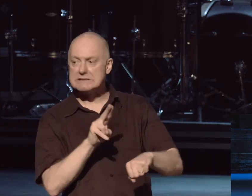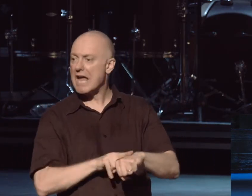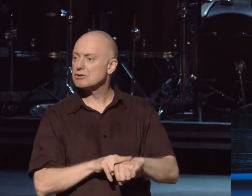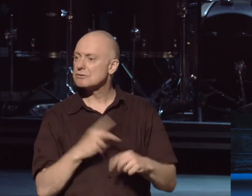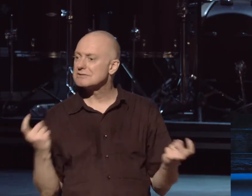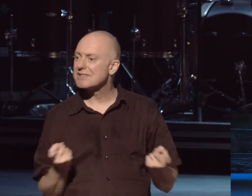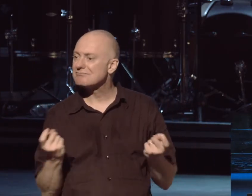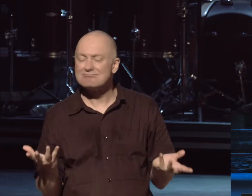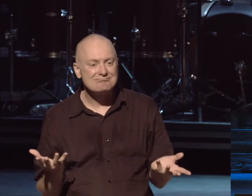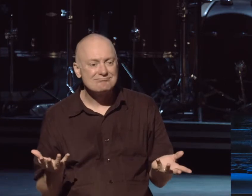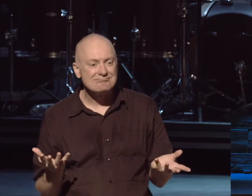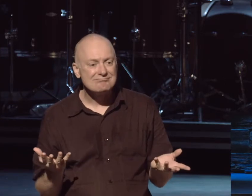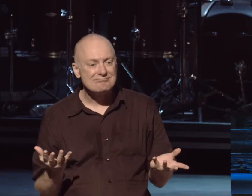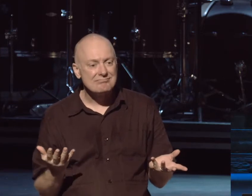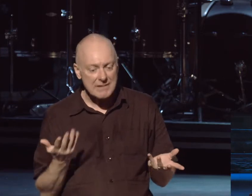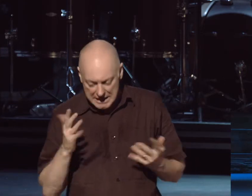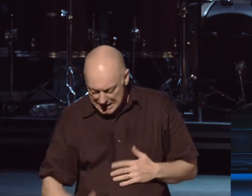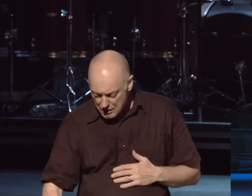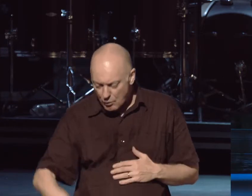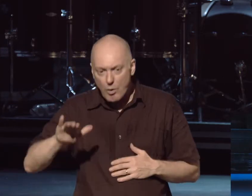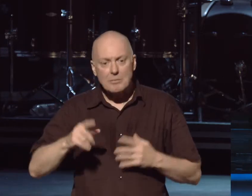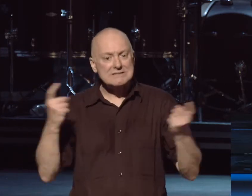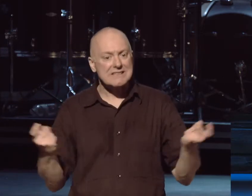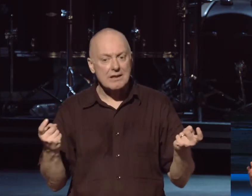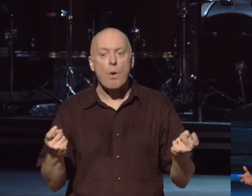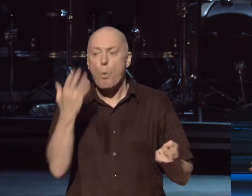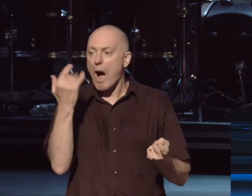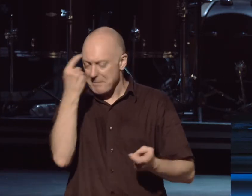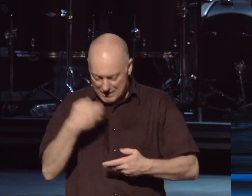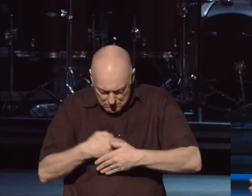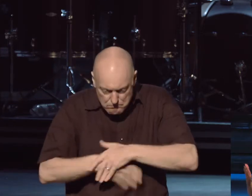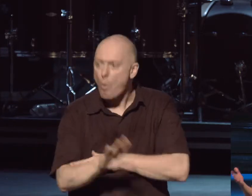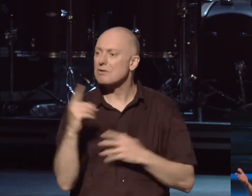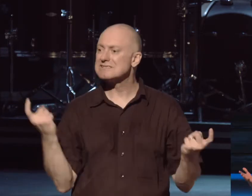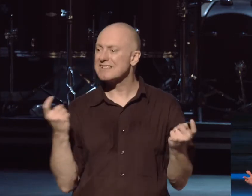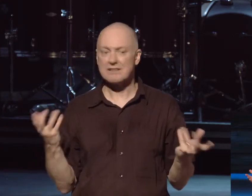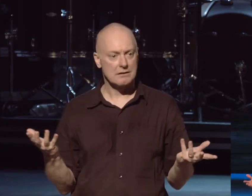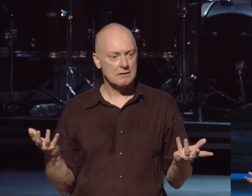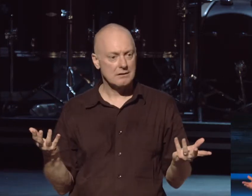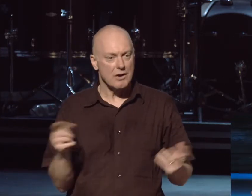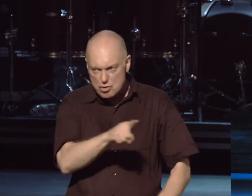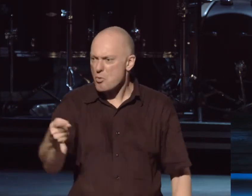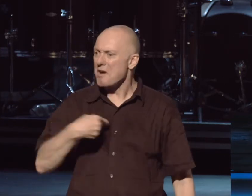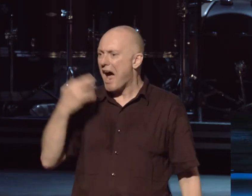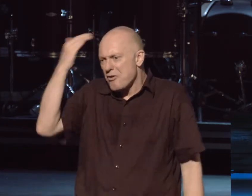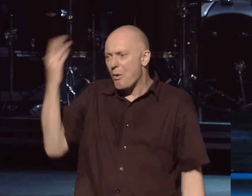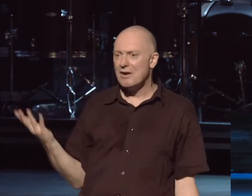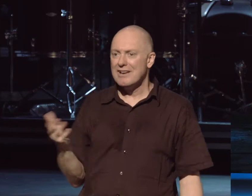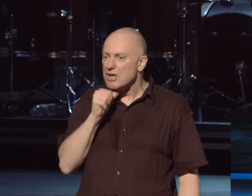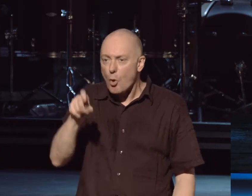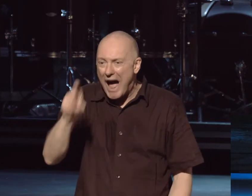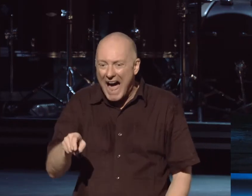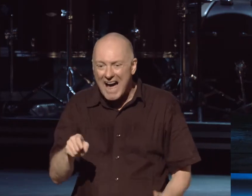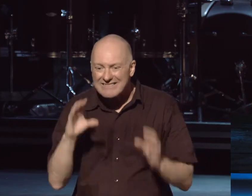Corrupt actions flow from a corrupt nature. I mean, you and I both know you don't have to teach a child to sin.